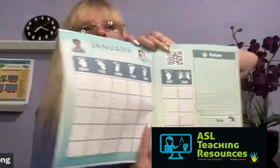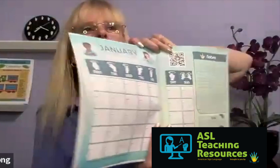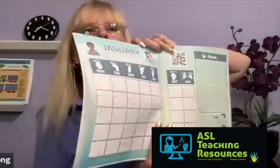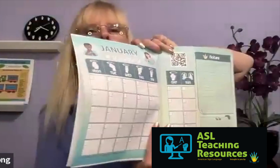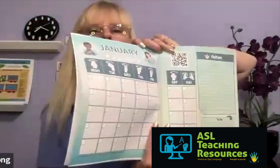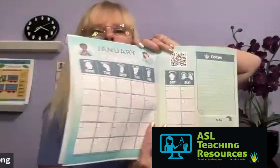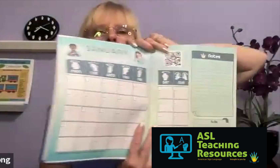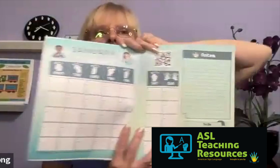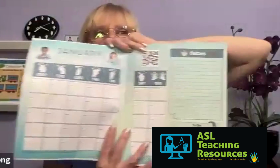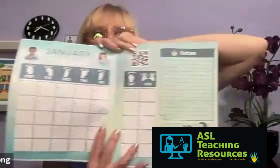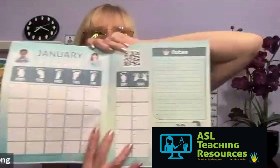Okay.